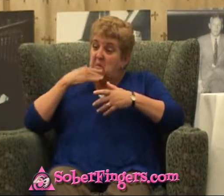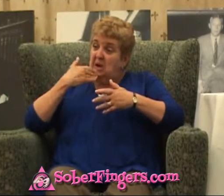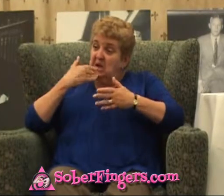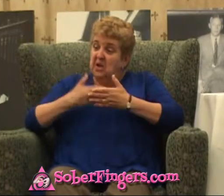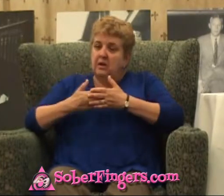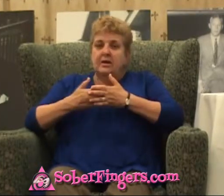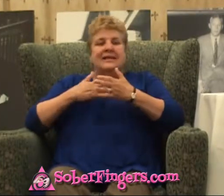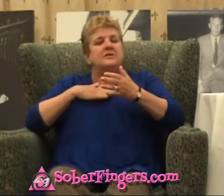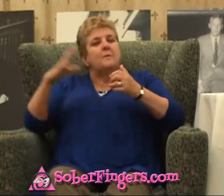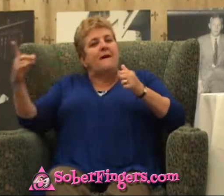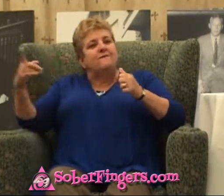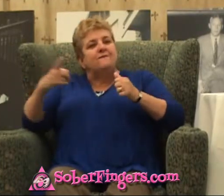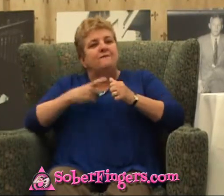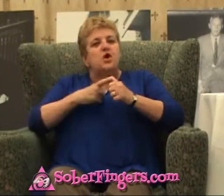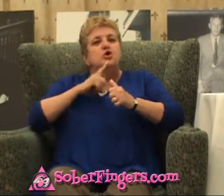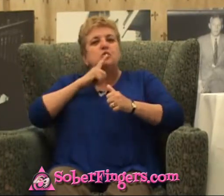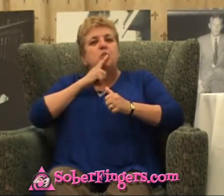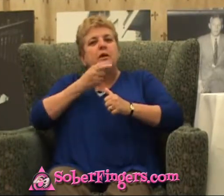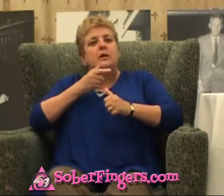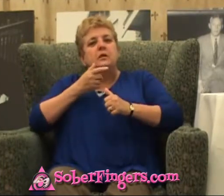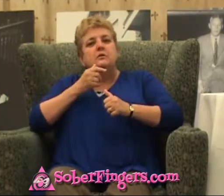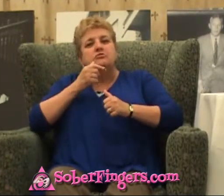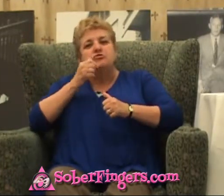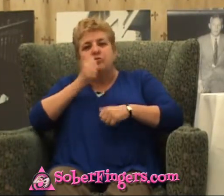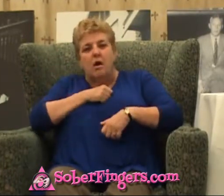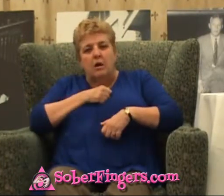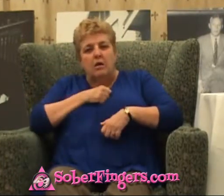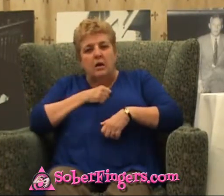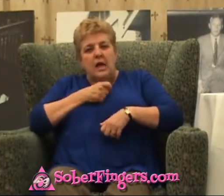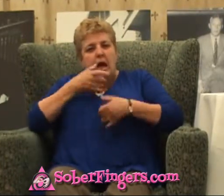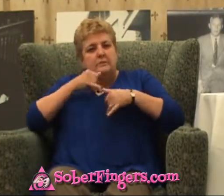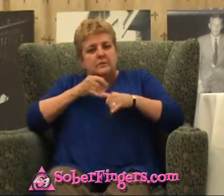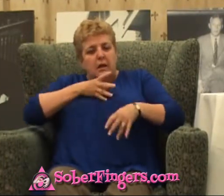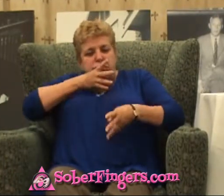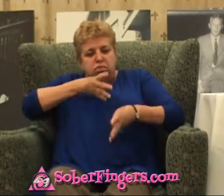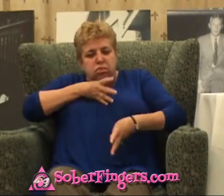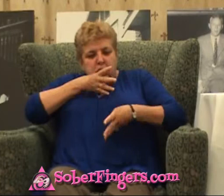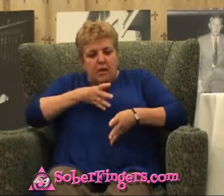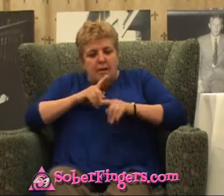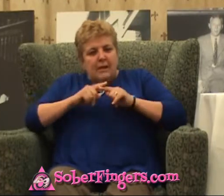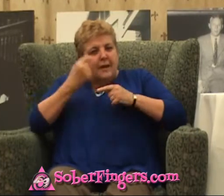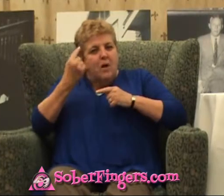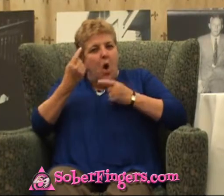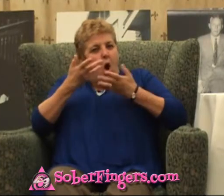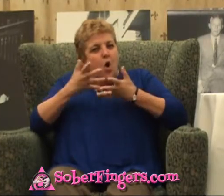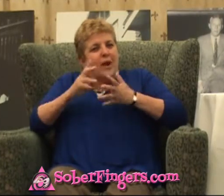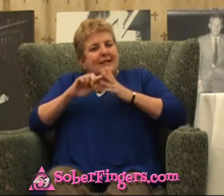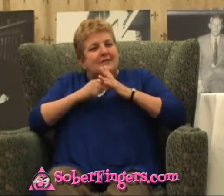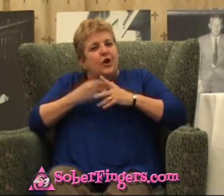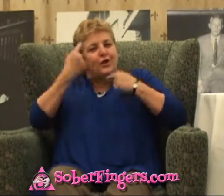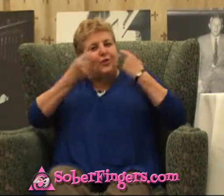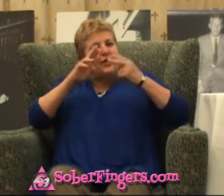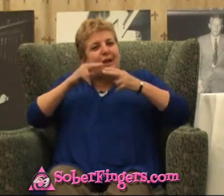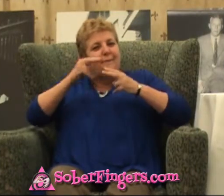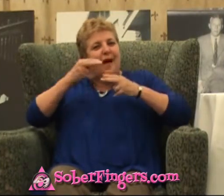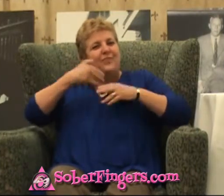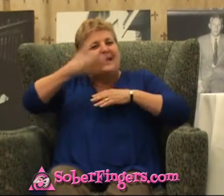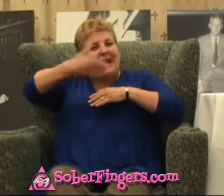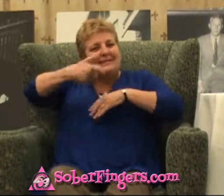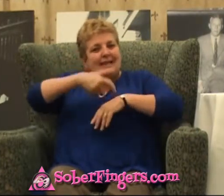is still coming out my nose, and I'm already thinking about my next one. That is how my alcoholism came on. It did not come